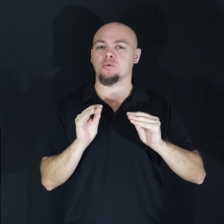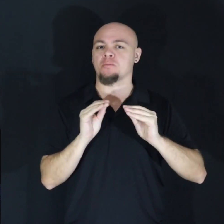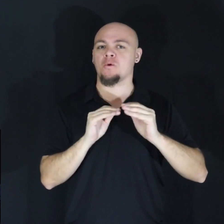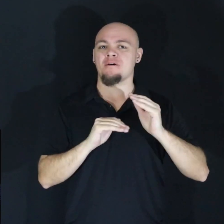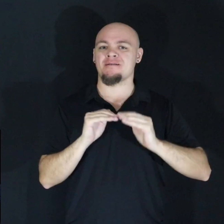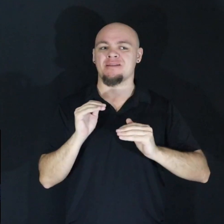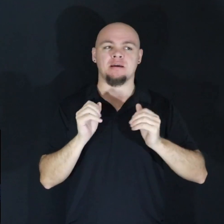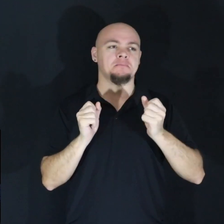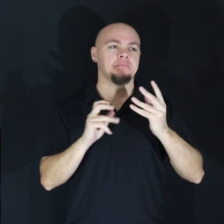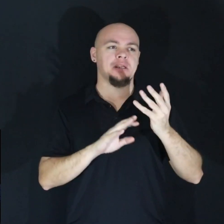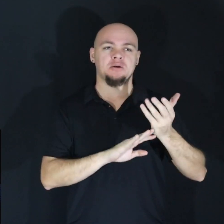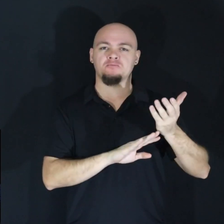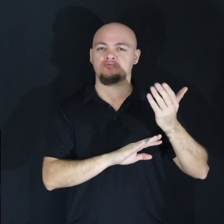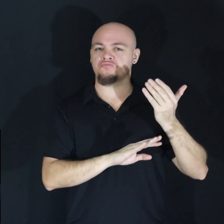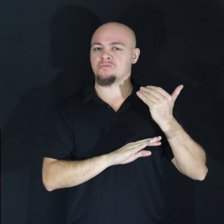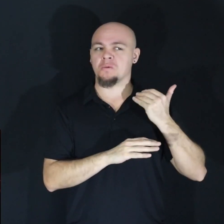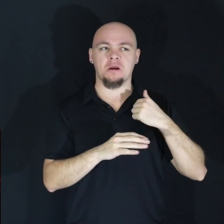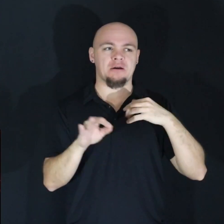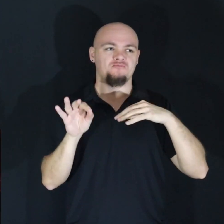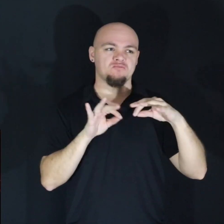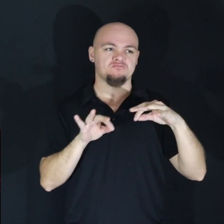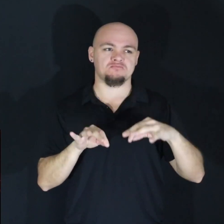than so many moments I've already shared.